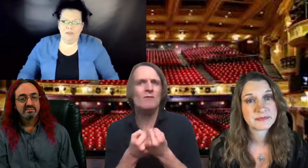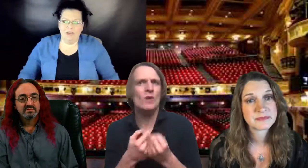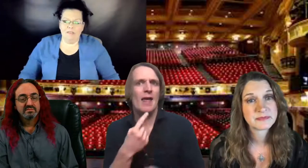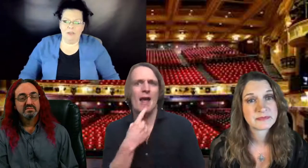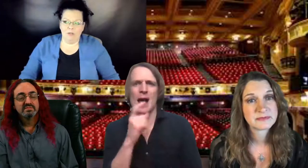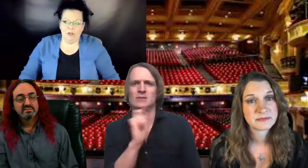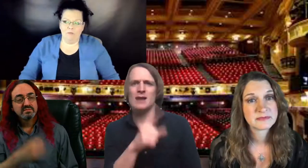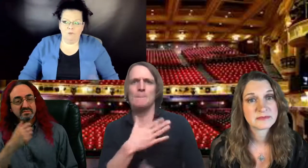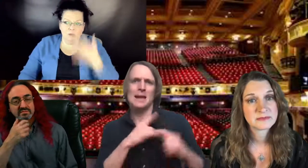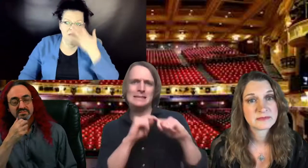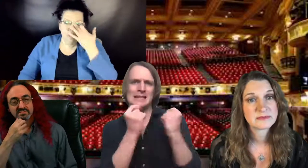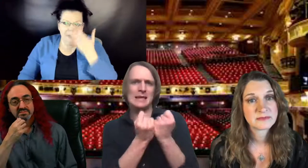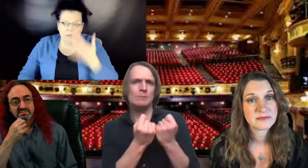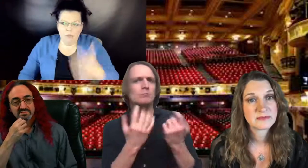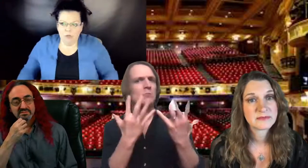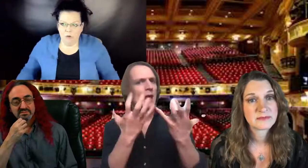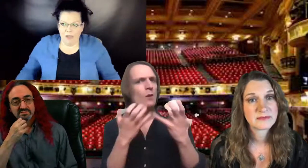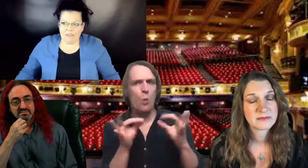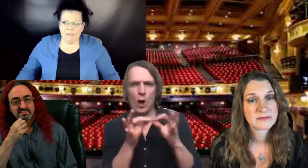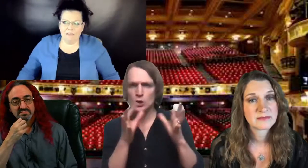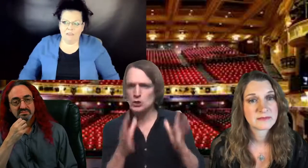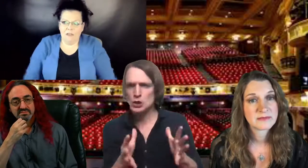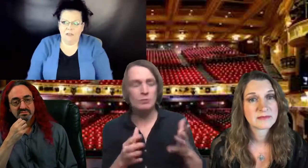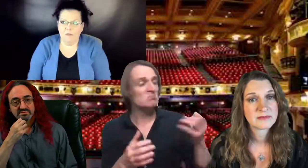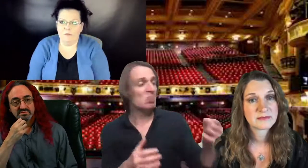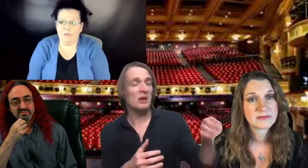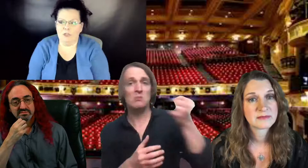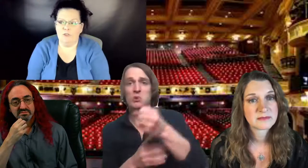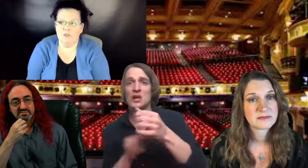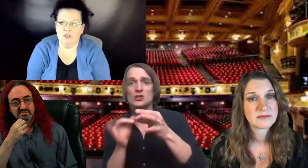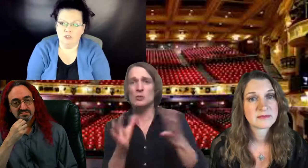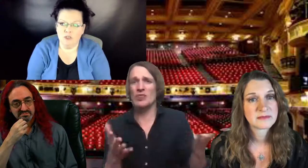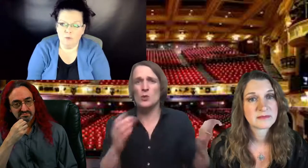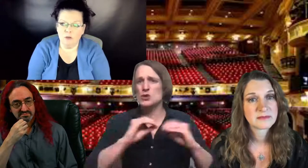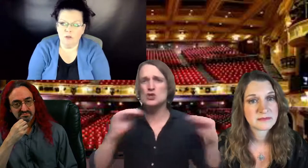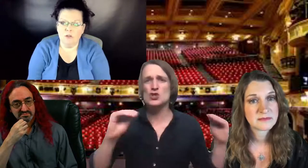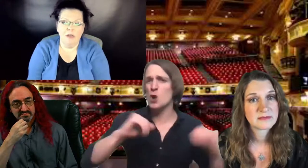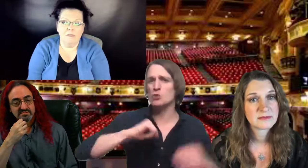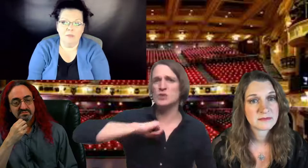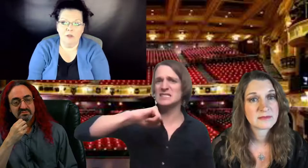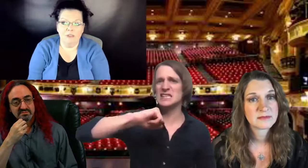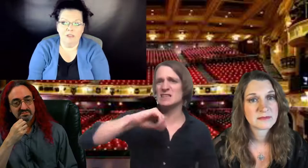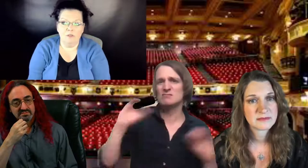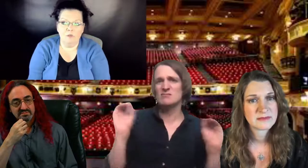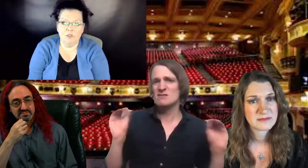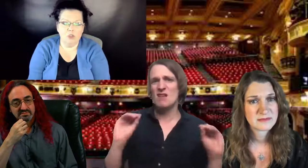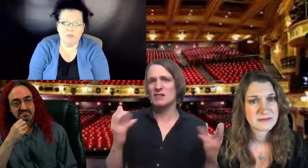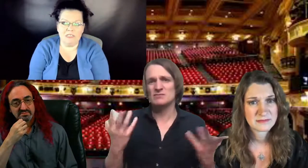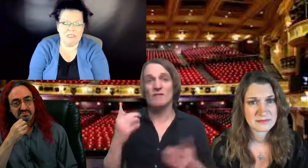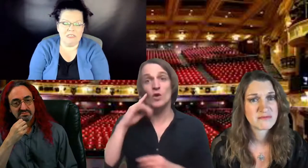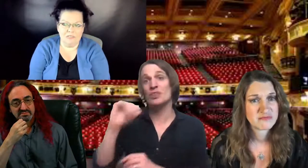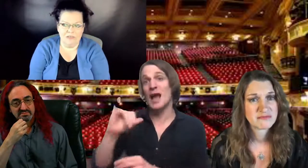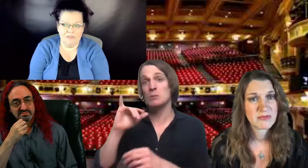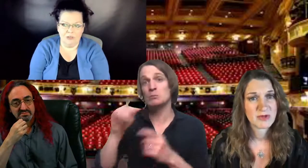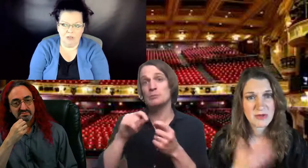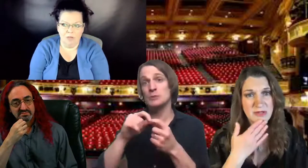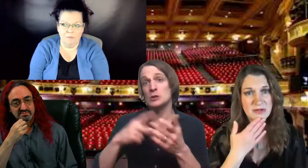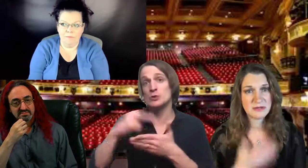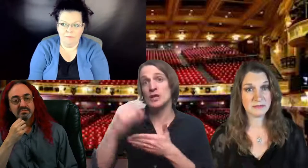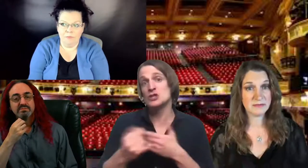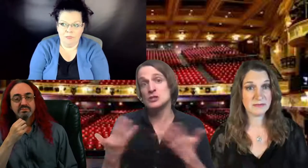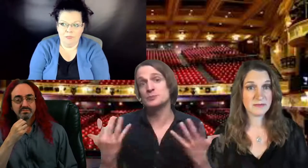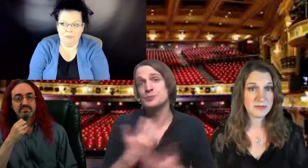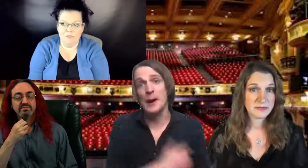have to do that in that regard for, you know, asking that I want to make sure there's an interpreter, and they brought that in. There was no resistance on this